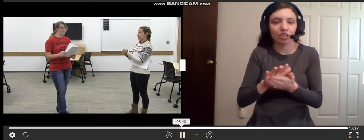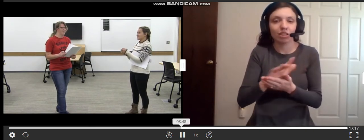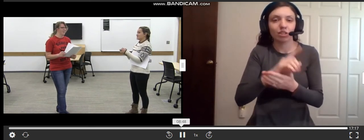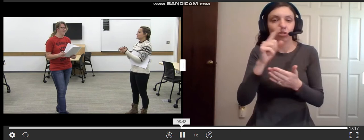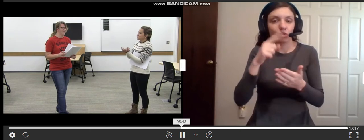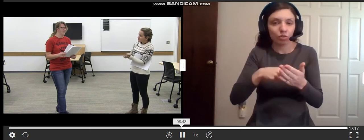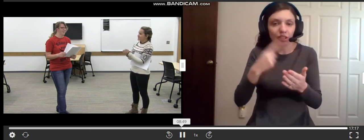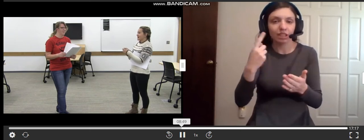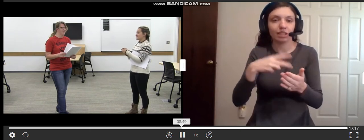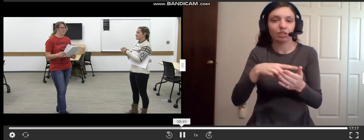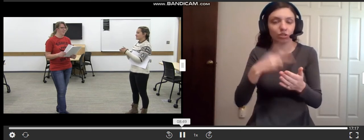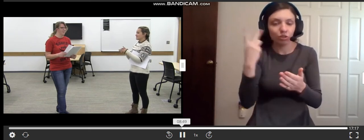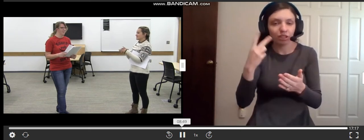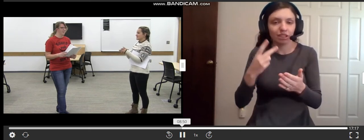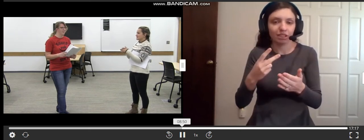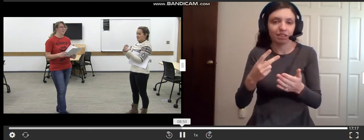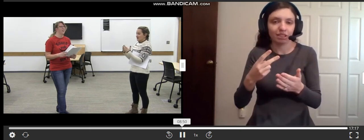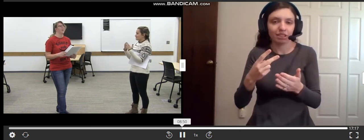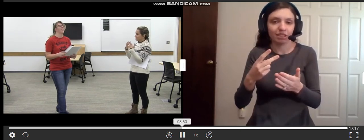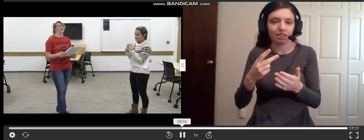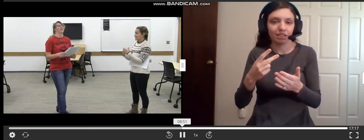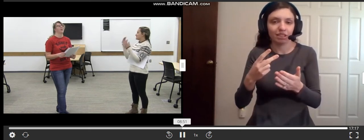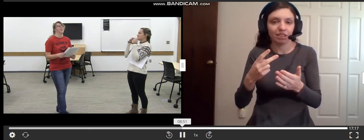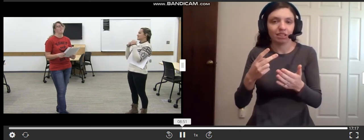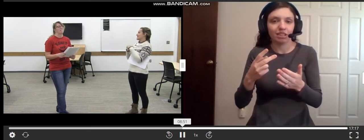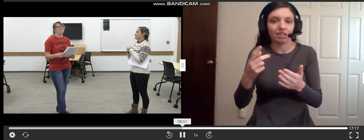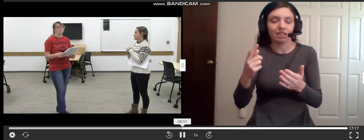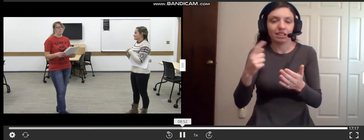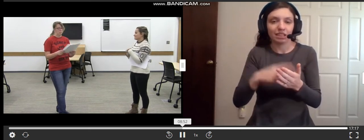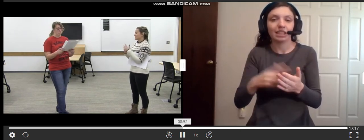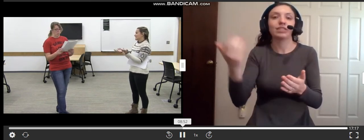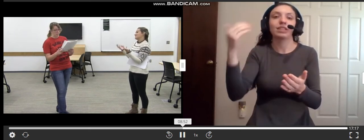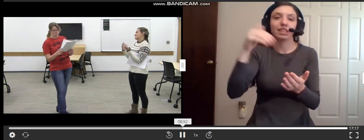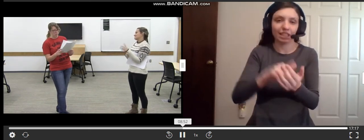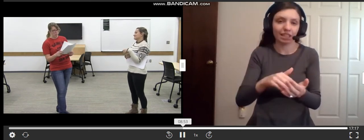1 time, 2 times. Well, it's time to do it again.